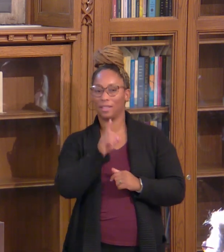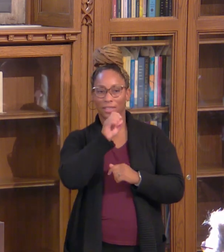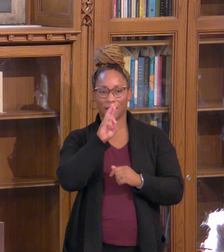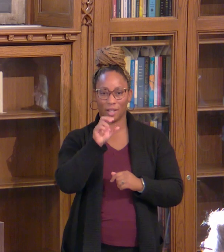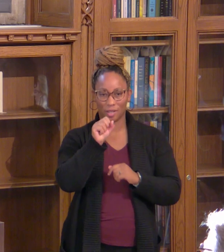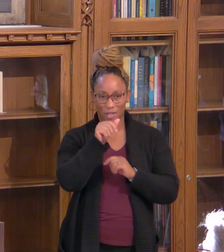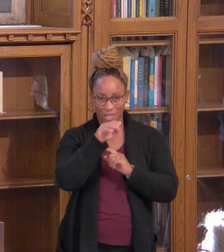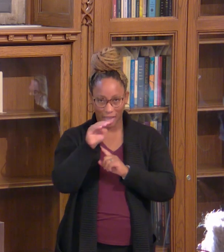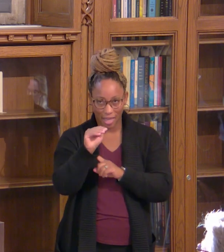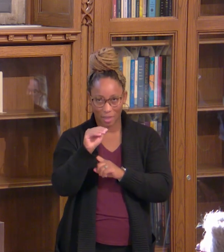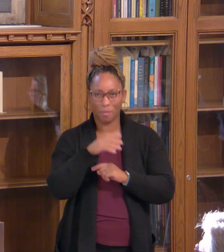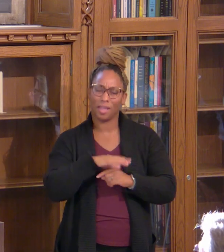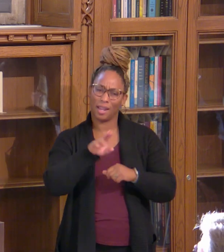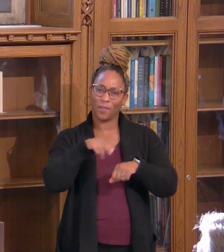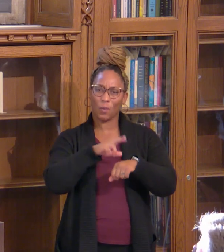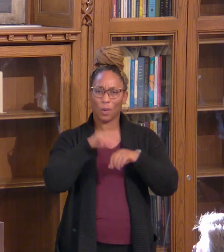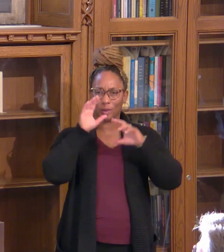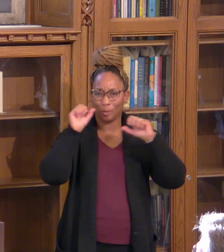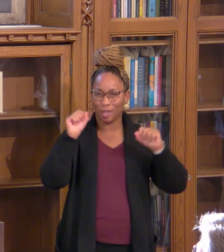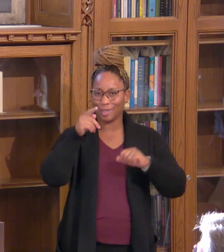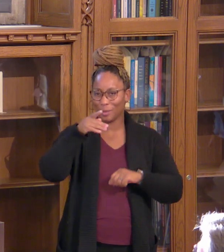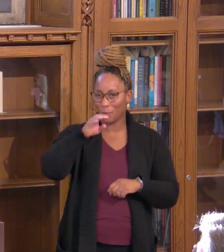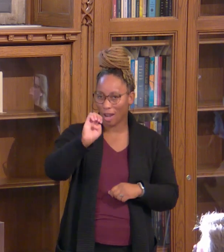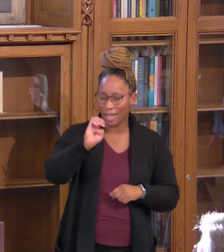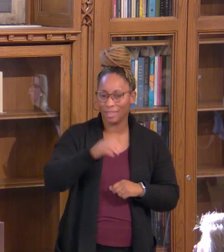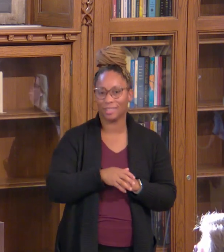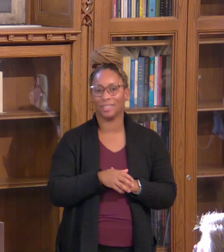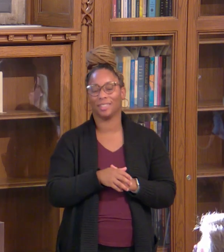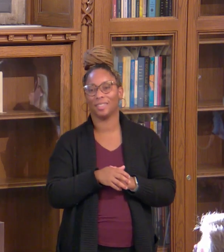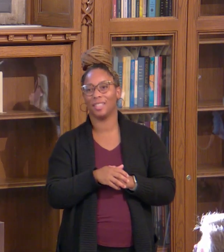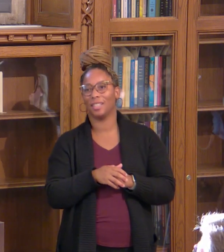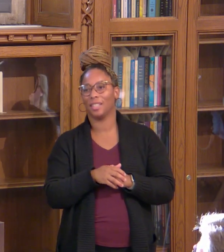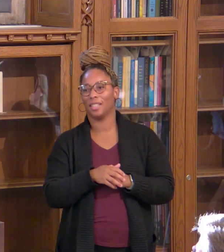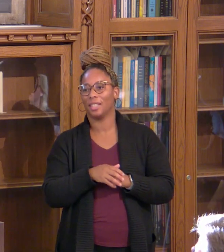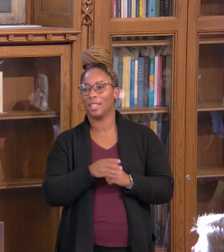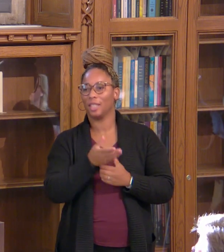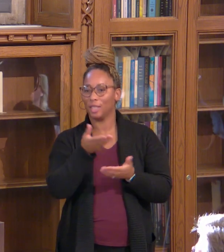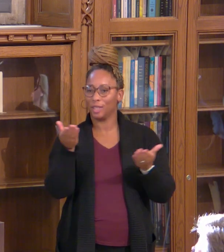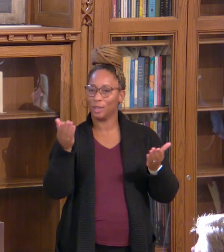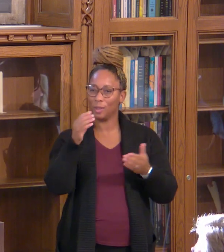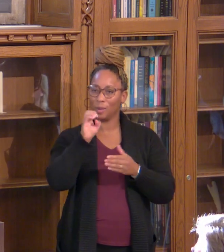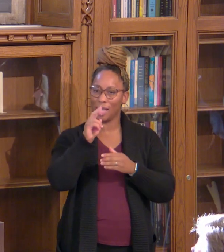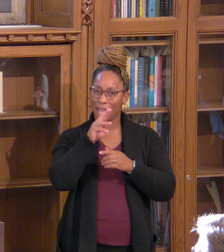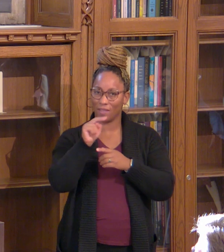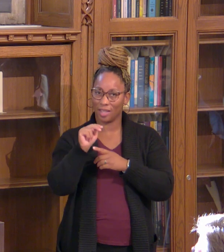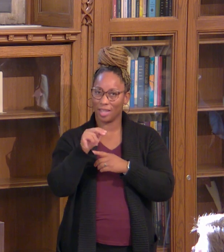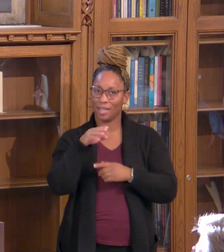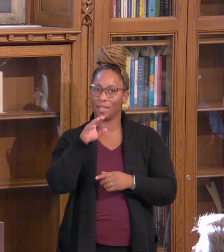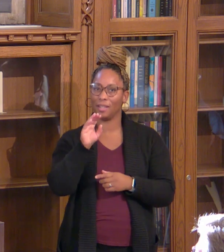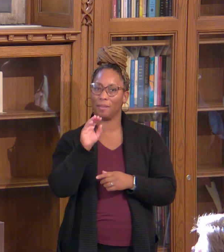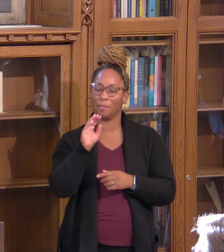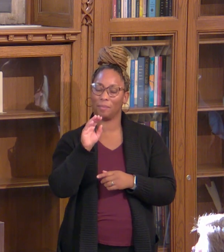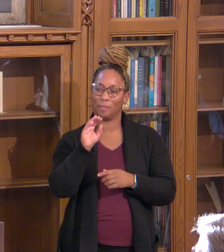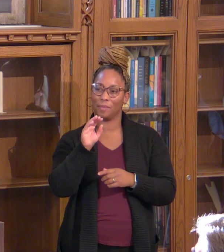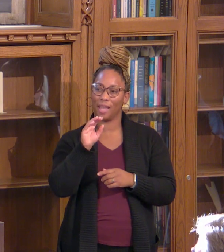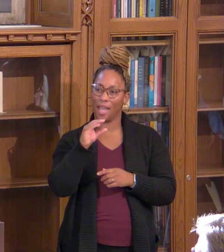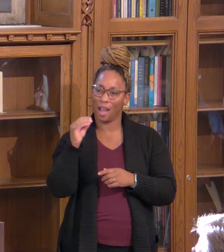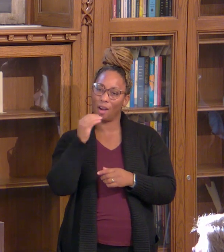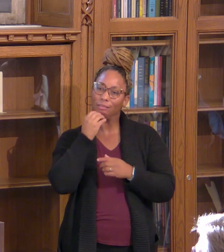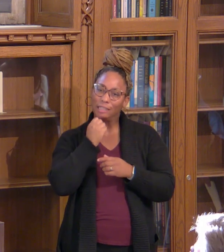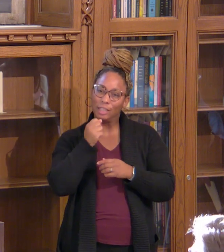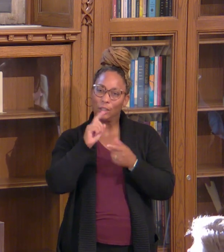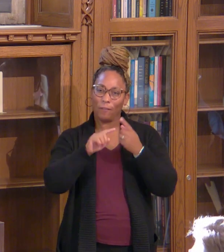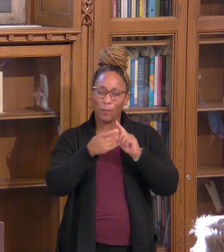Salem course president price Haney Evelyn Bob my dear friend and